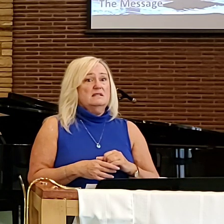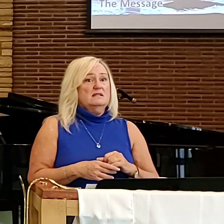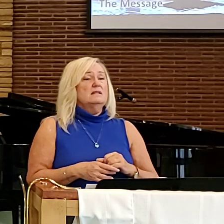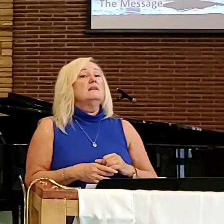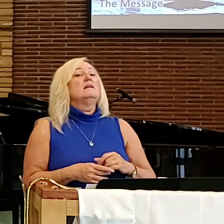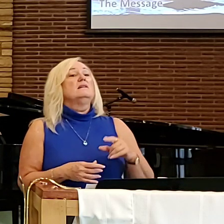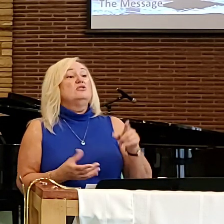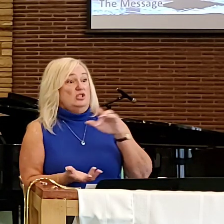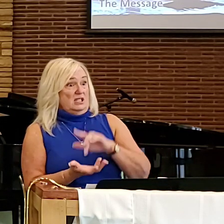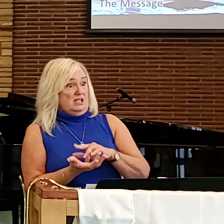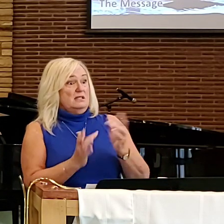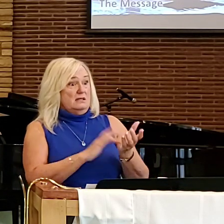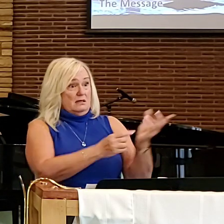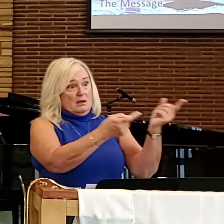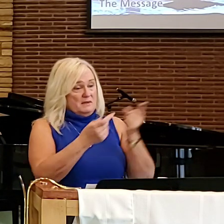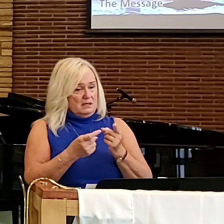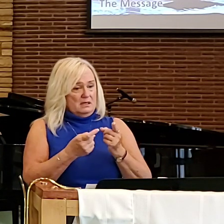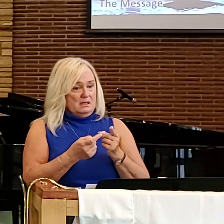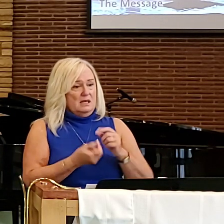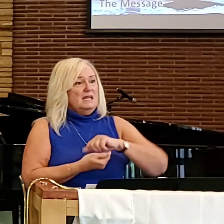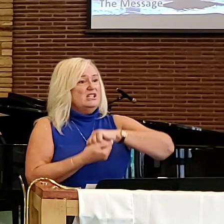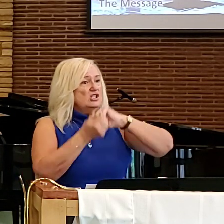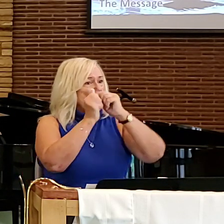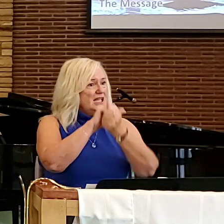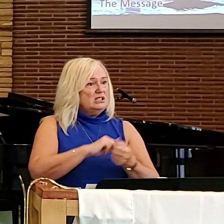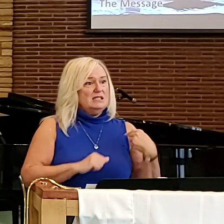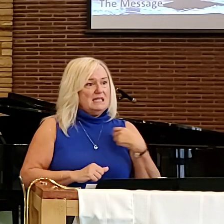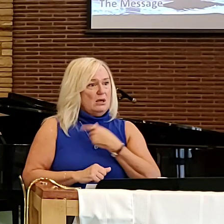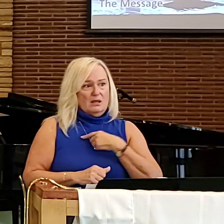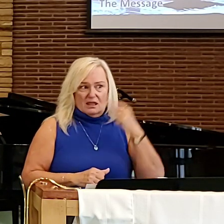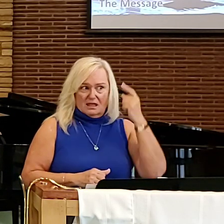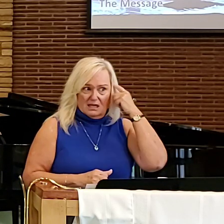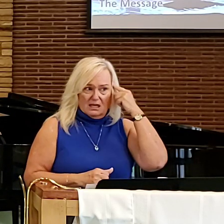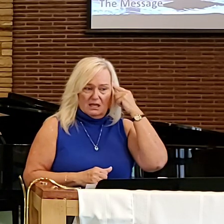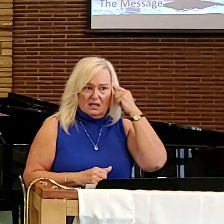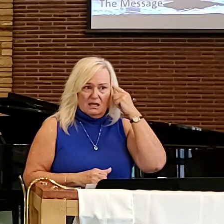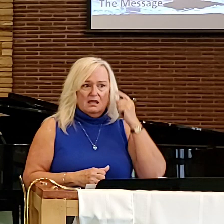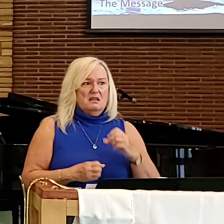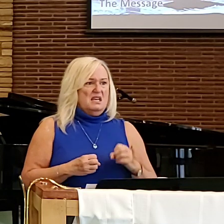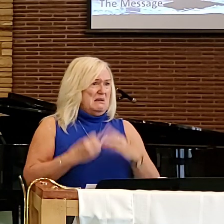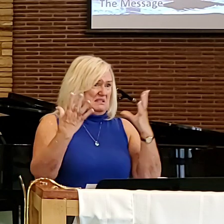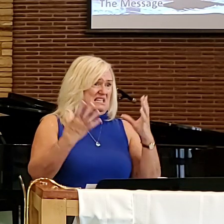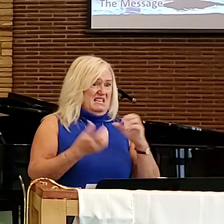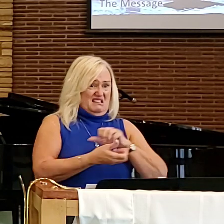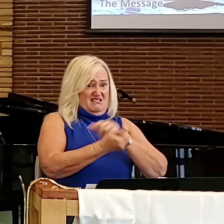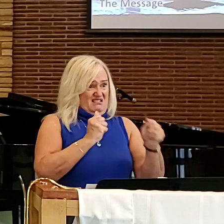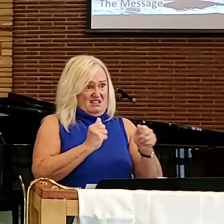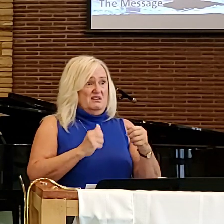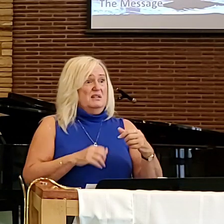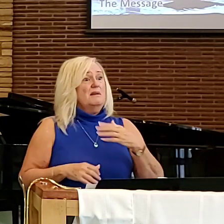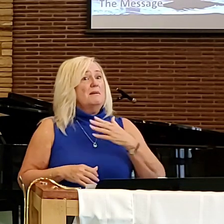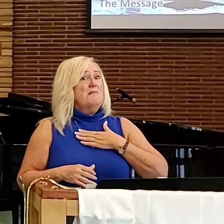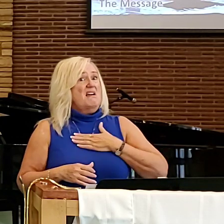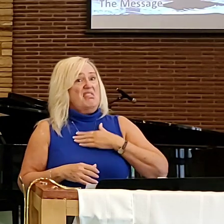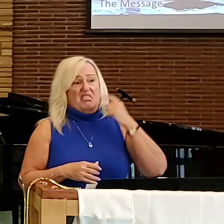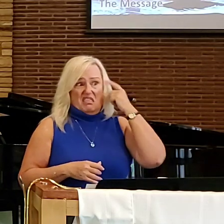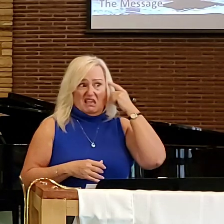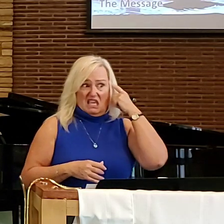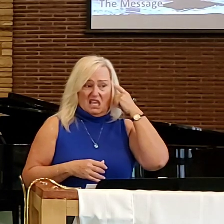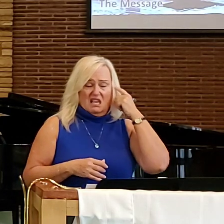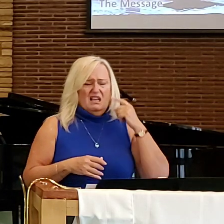Jesus steps in and upsets our thinking again. Upsets my thinking, maybe not yours. So as